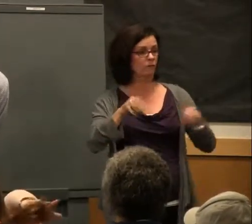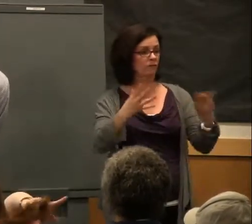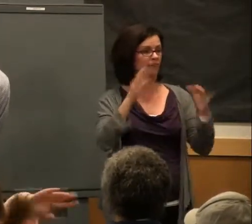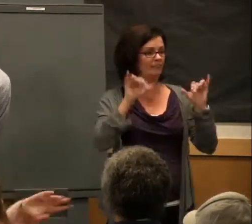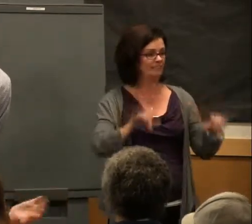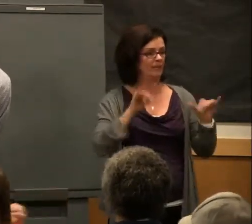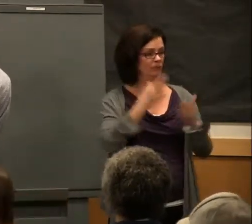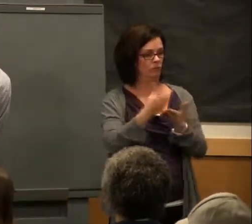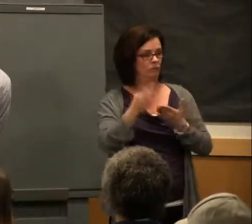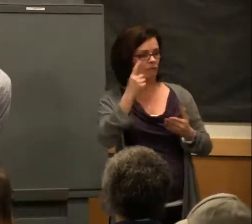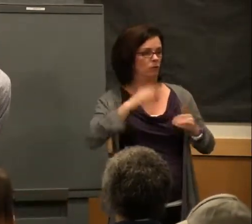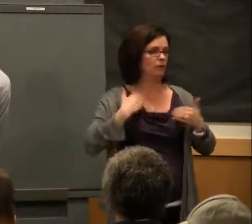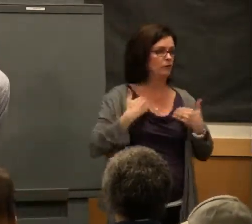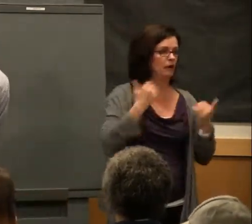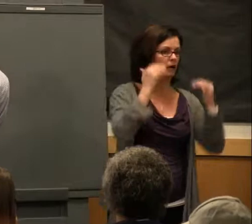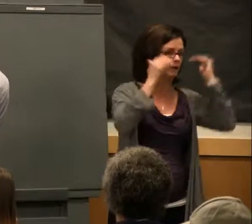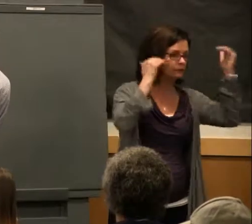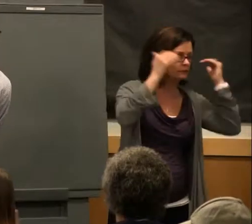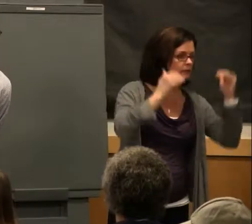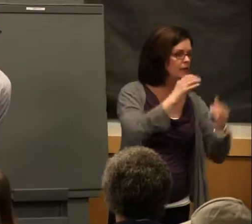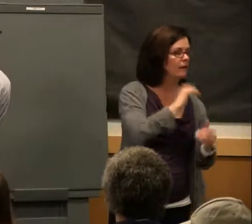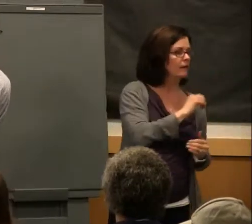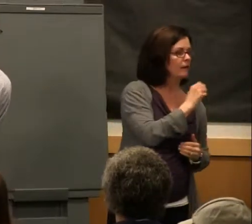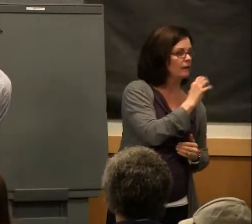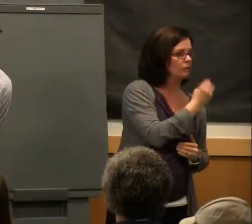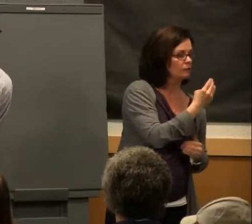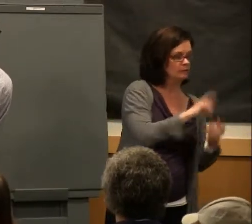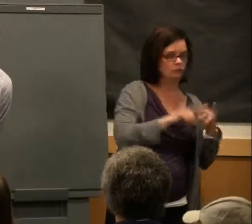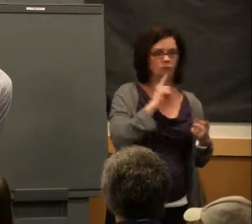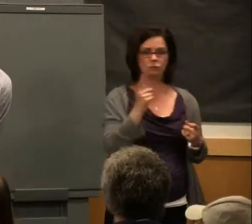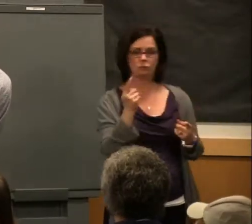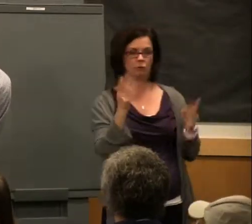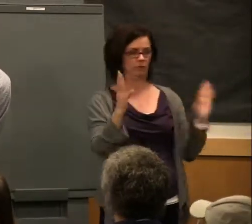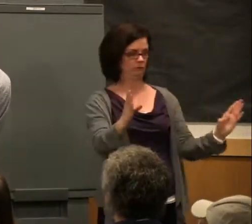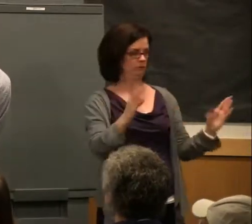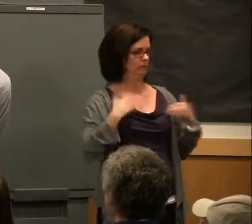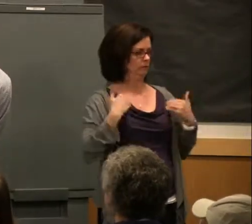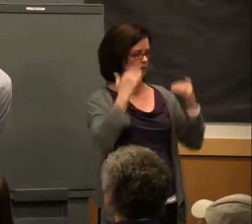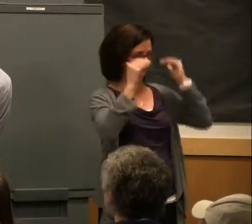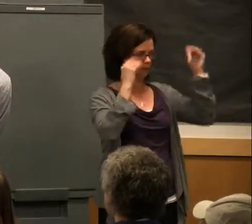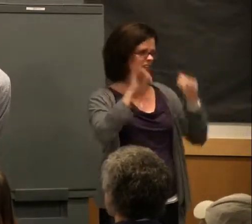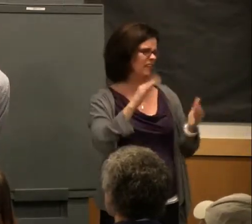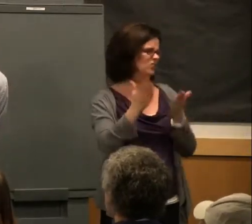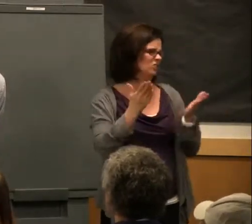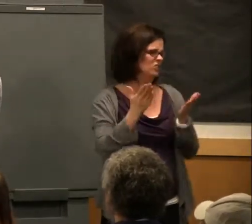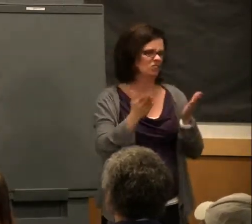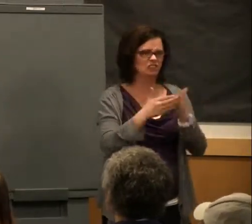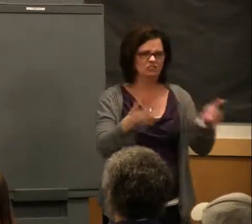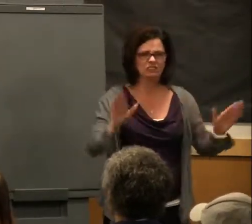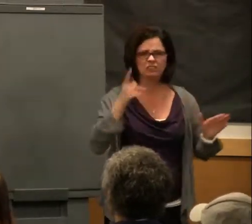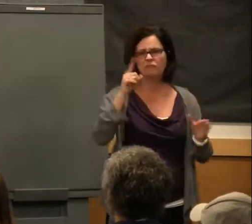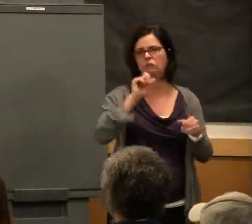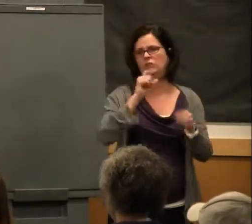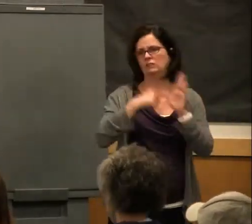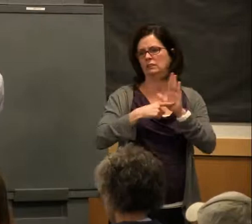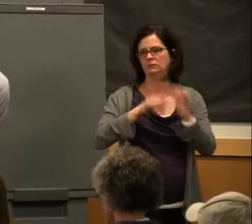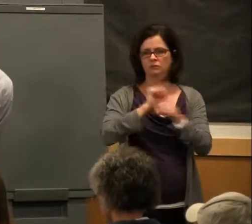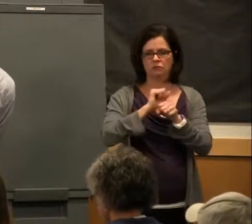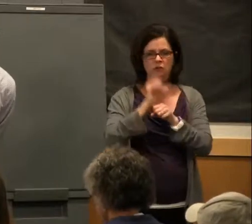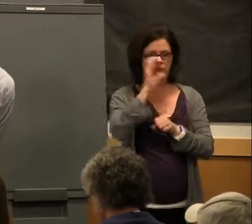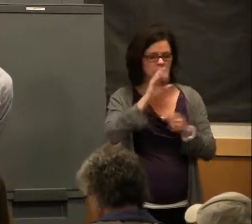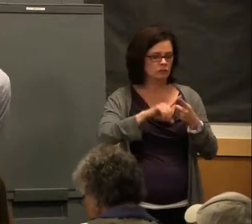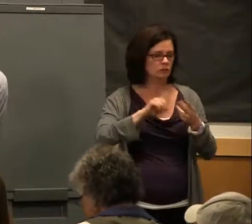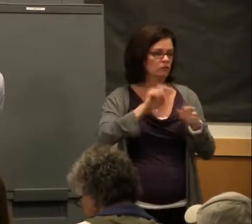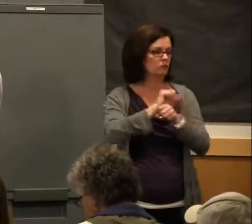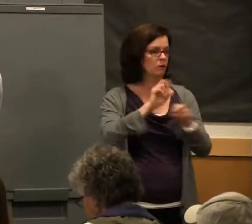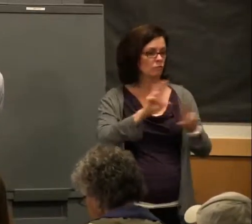resources for young adults ages 14 to 21. And those are general services like job search assistance, job